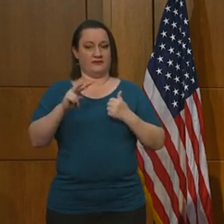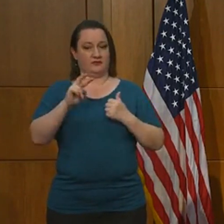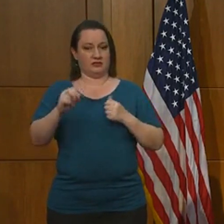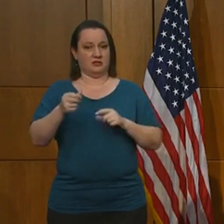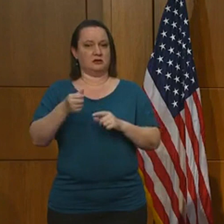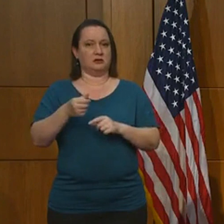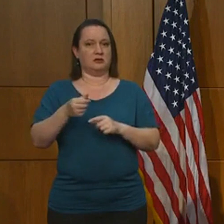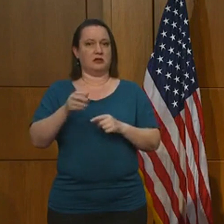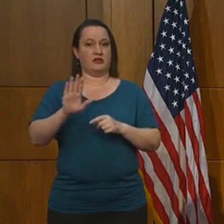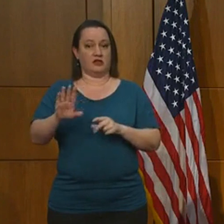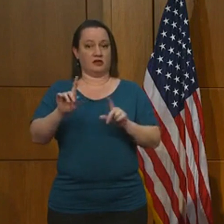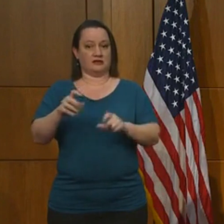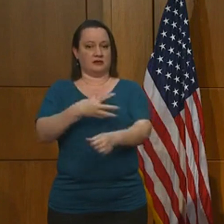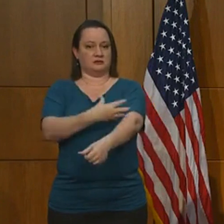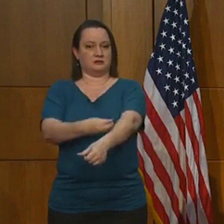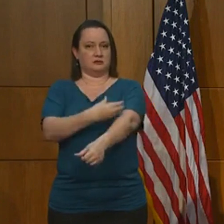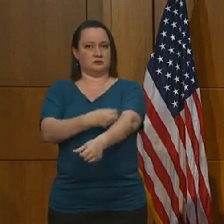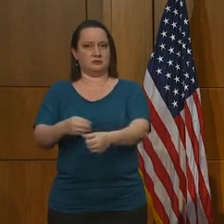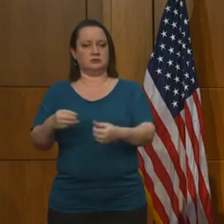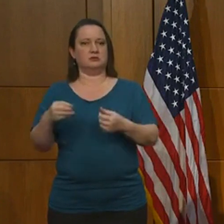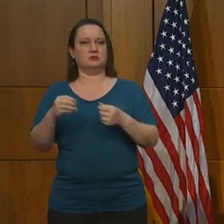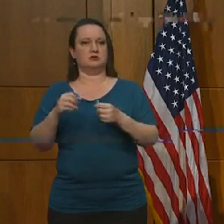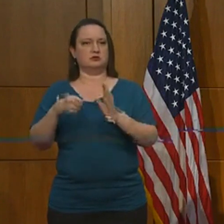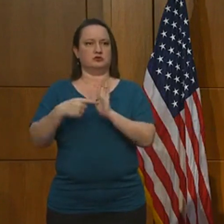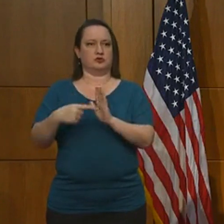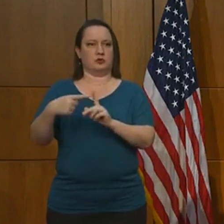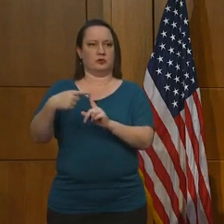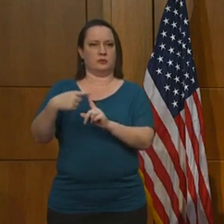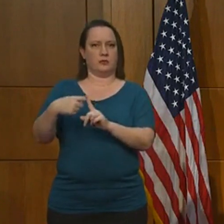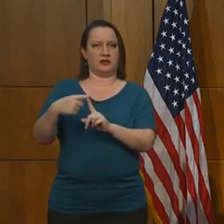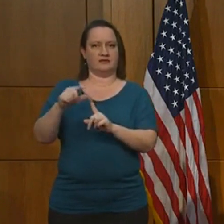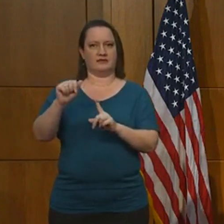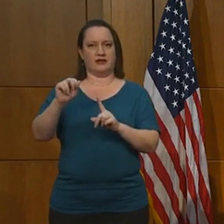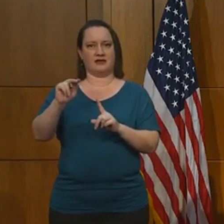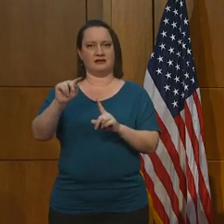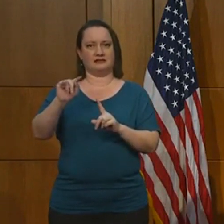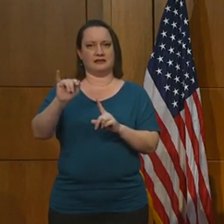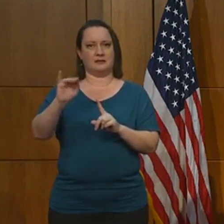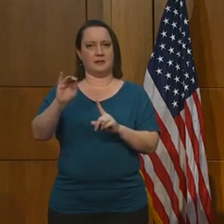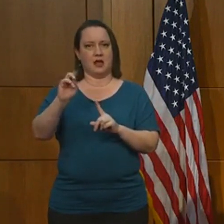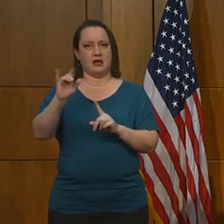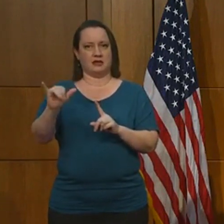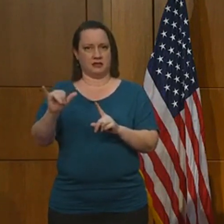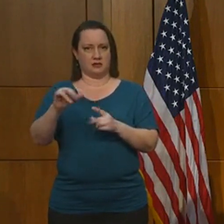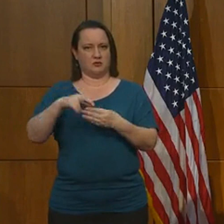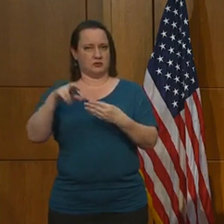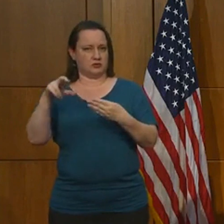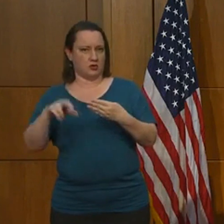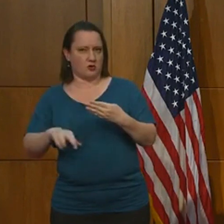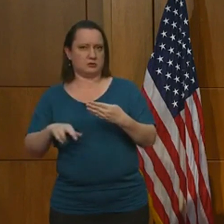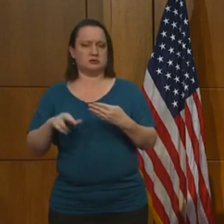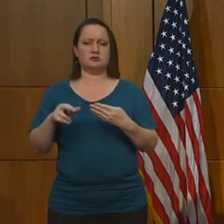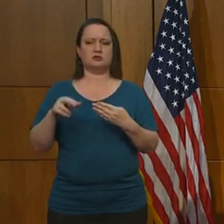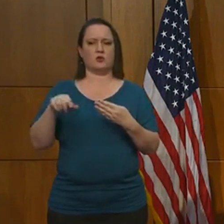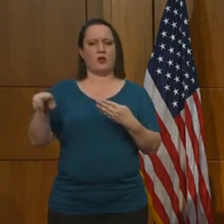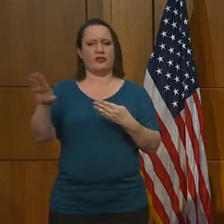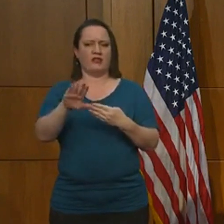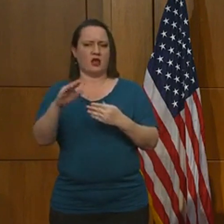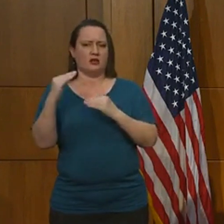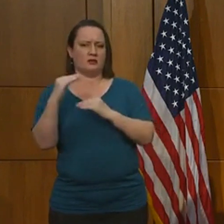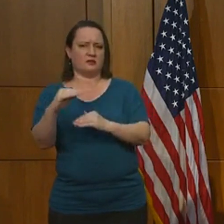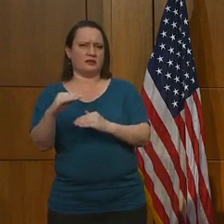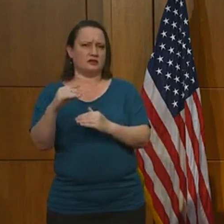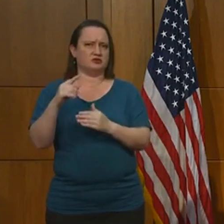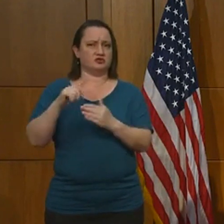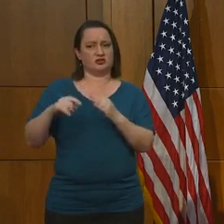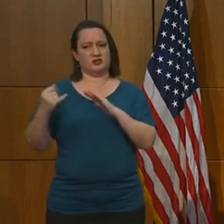for how those people should continue to engage with the public and what actions they need to be taking or not. And I also wonder if maybe